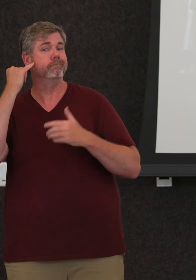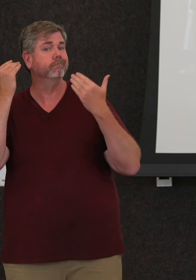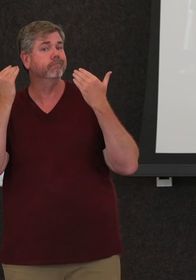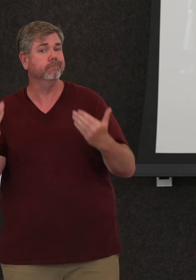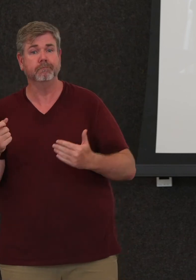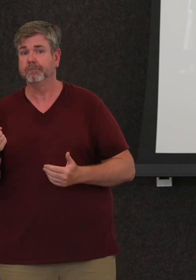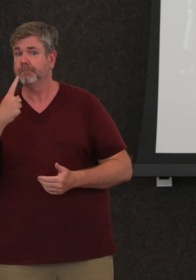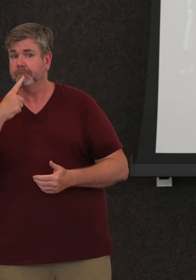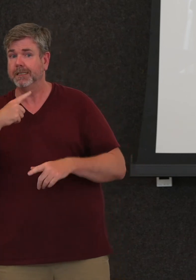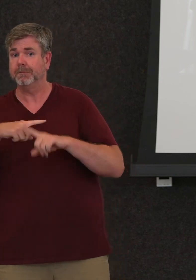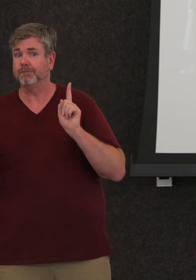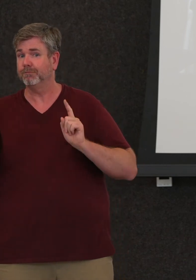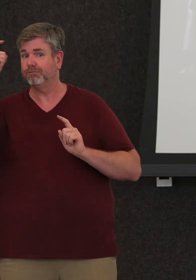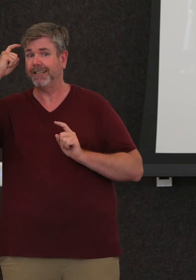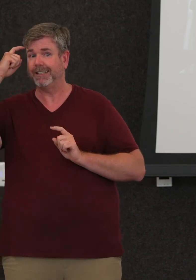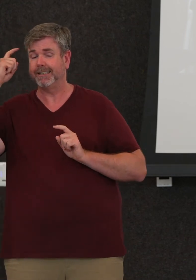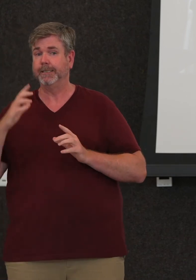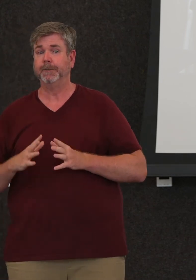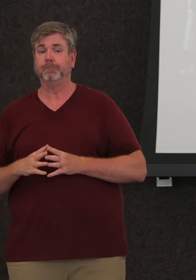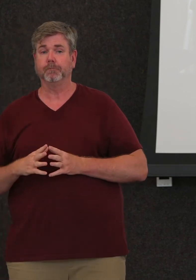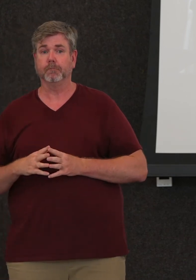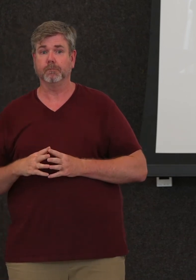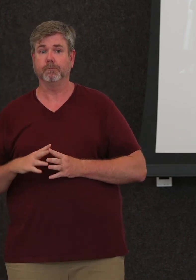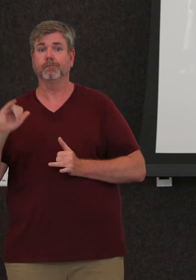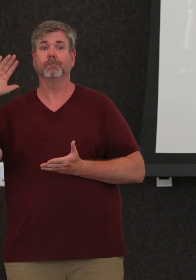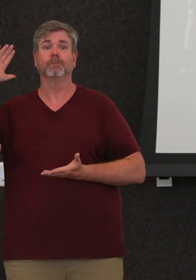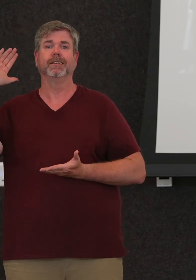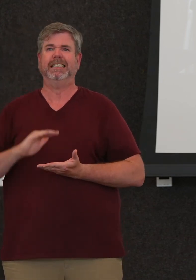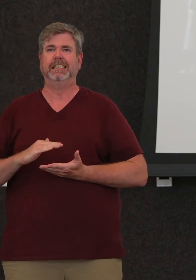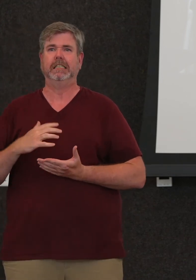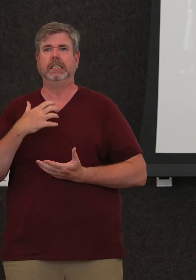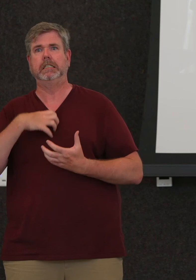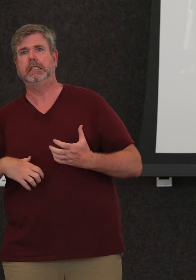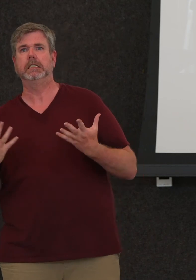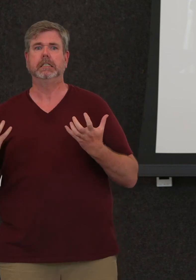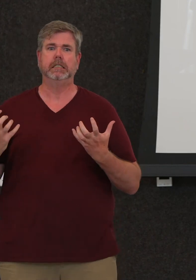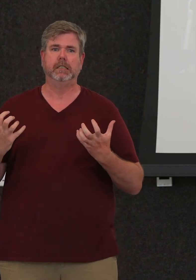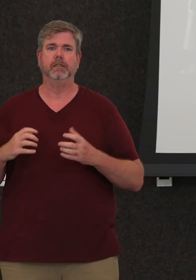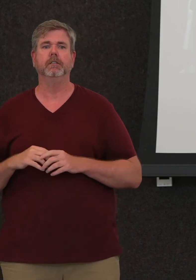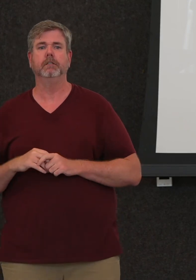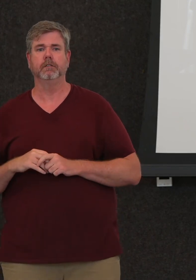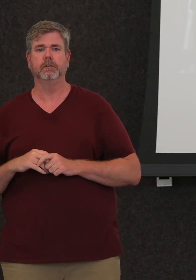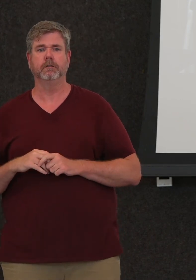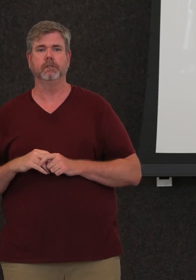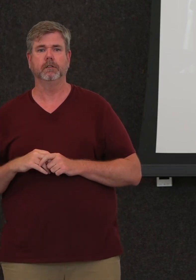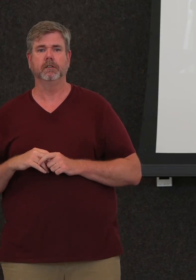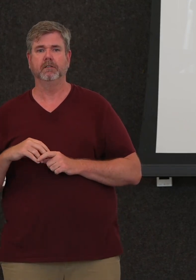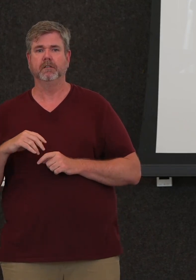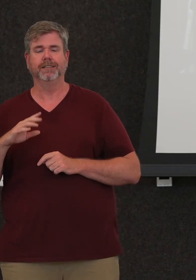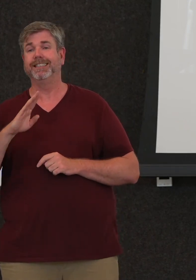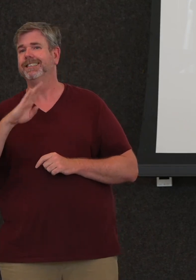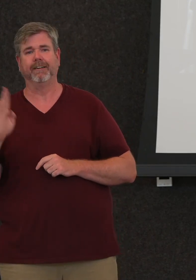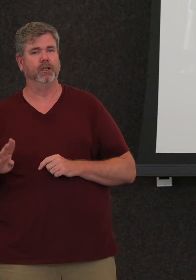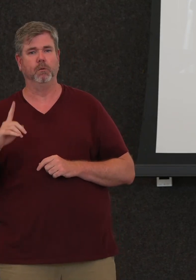being suppressed by the opioid. Not completely, because the blockage is not necessarily completely 100%. But